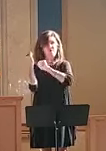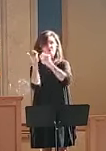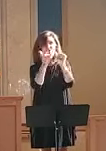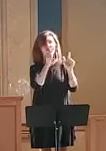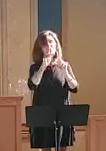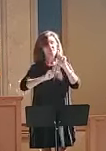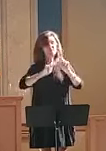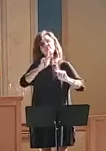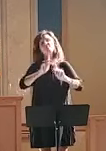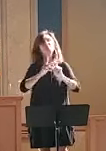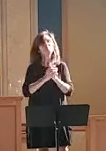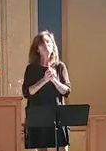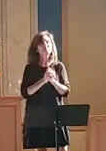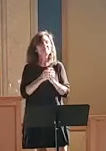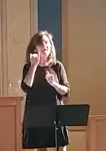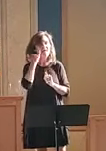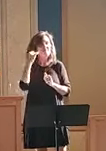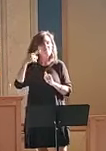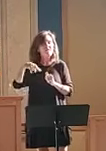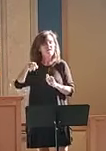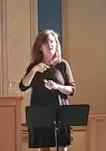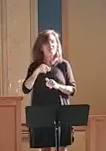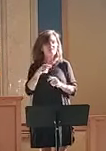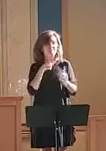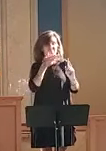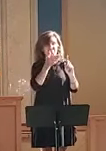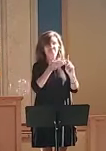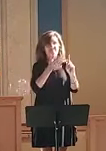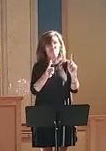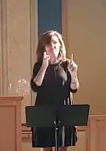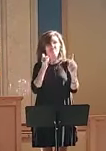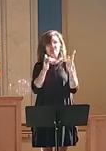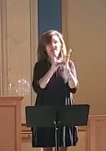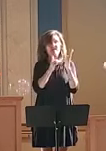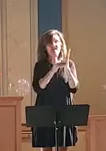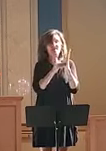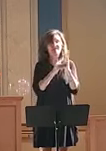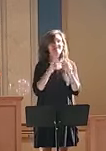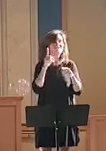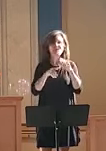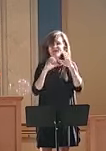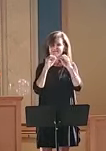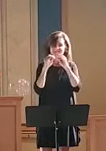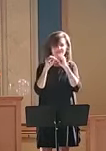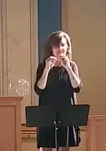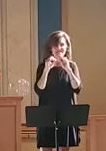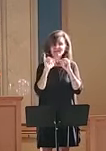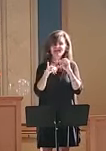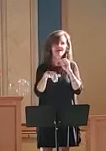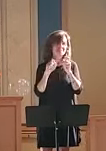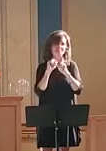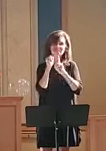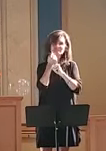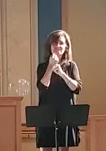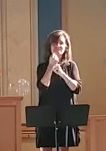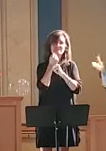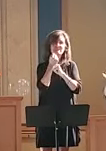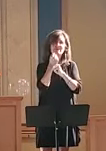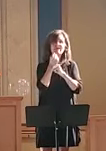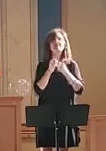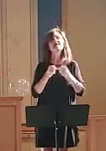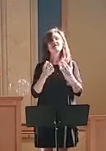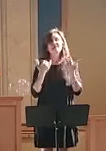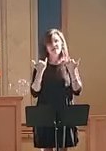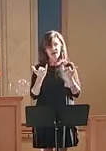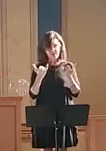And should there be refusal, and there's no way to repair scandal, you go to the